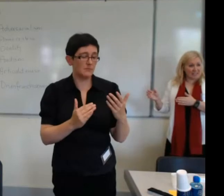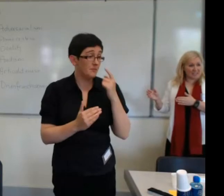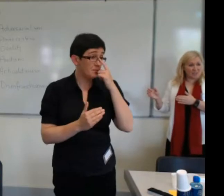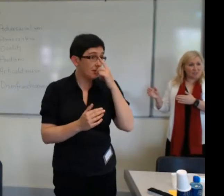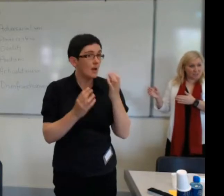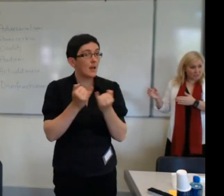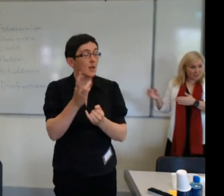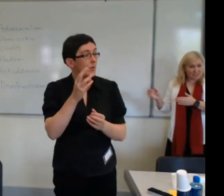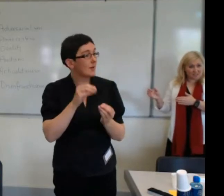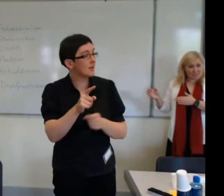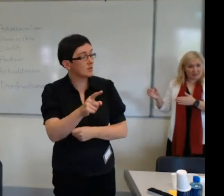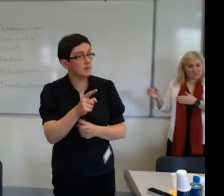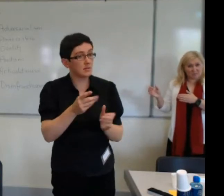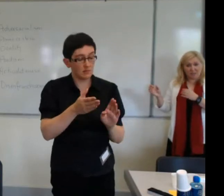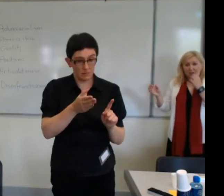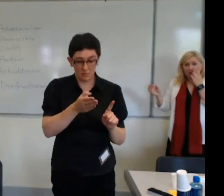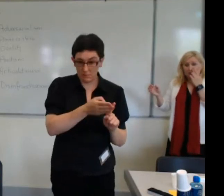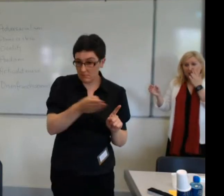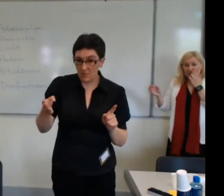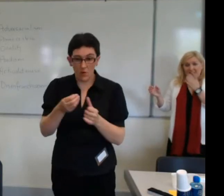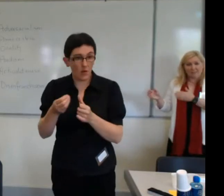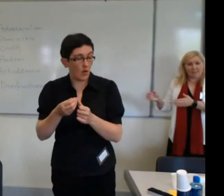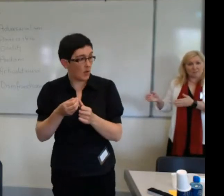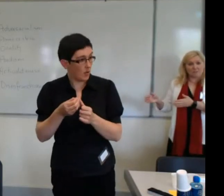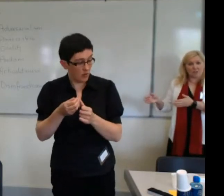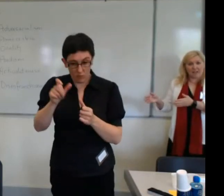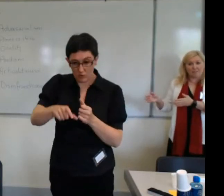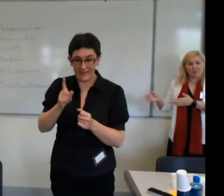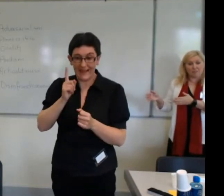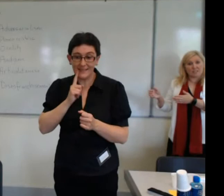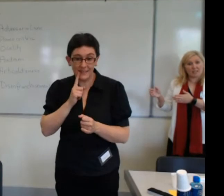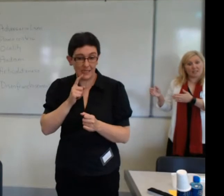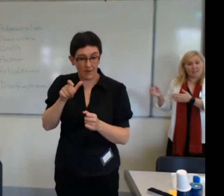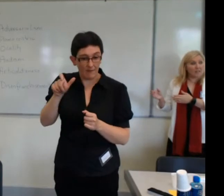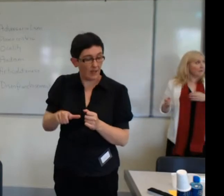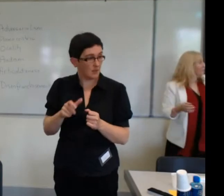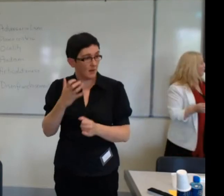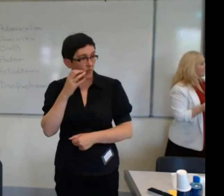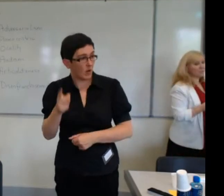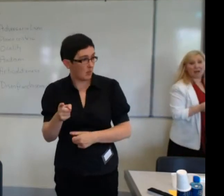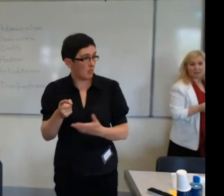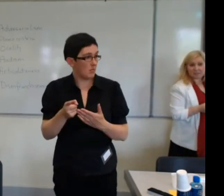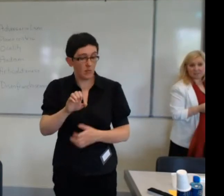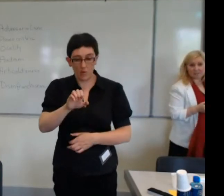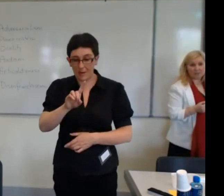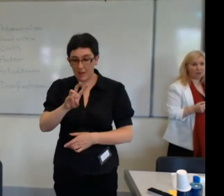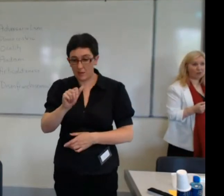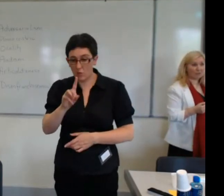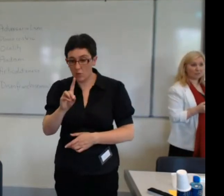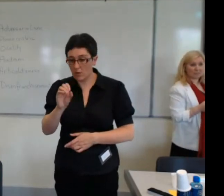you know, the other end of the spectrum, if you take a deaf victim of crime, or if you take Edward Connors, or, you know, this other